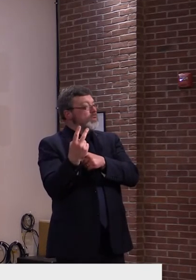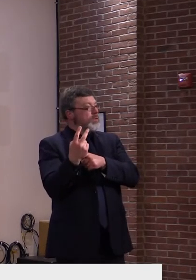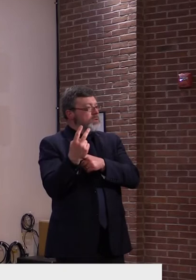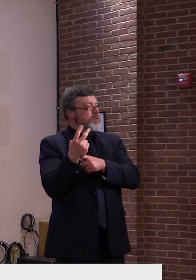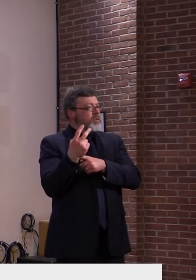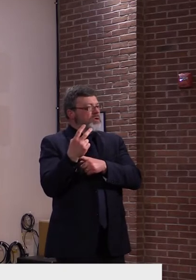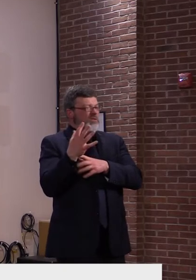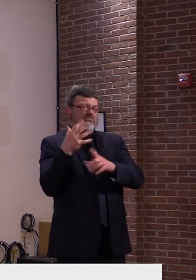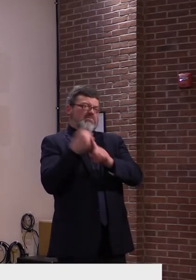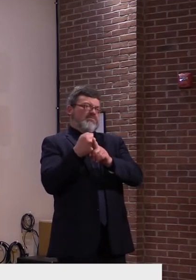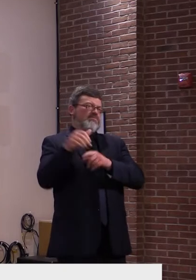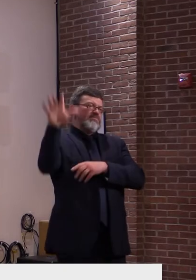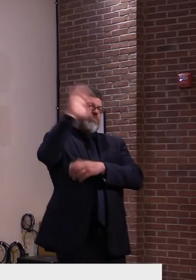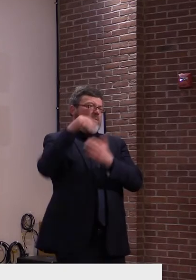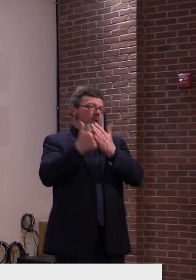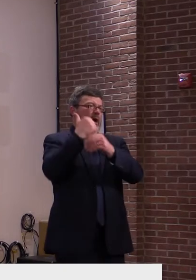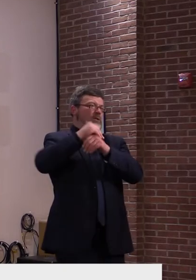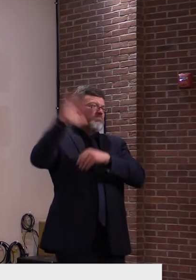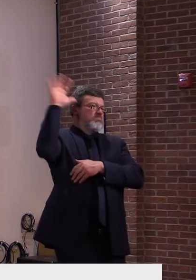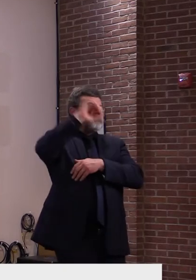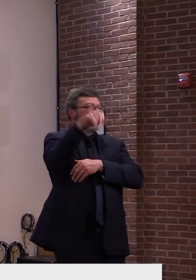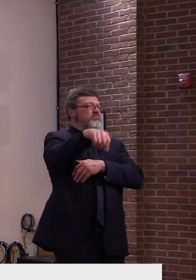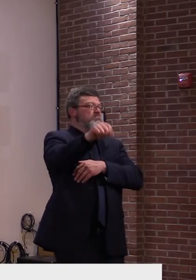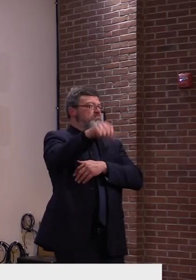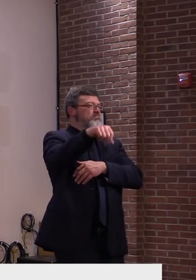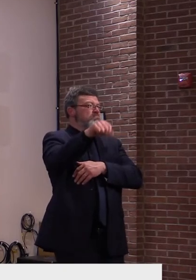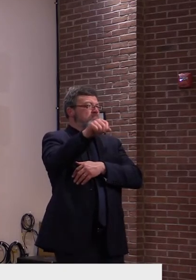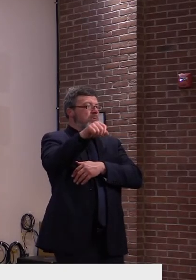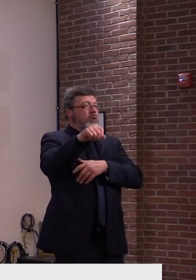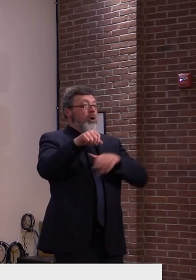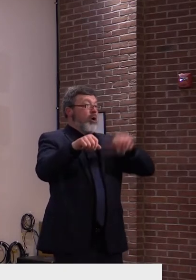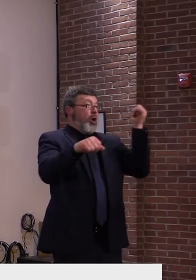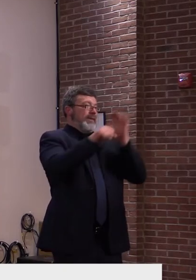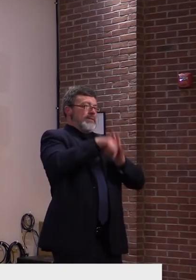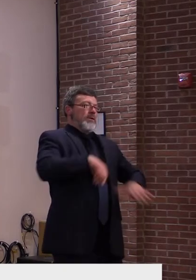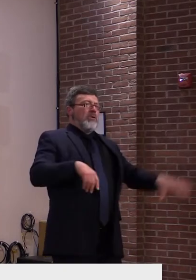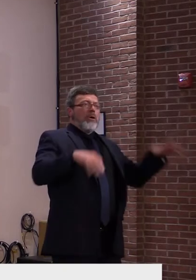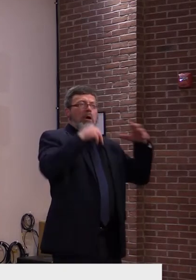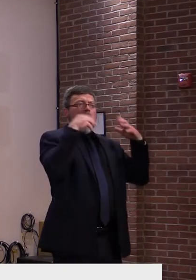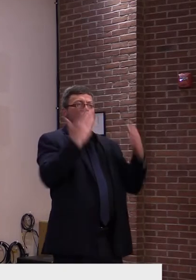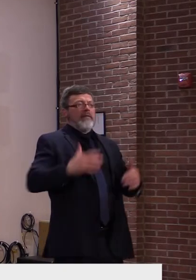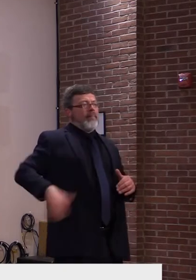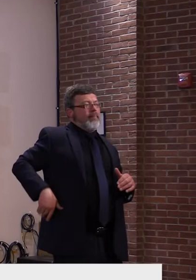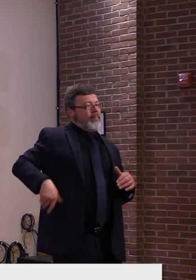and select other parts of the country, but could potentially involve more of the country,